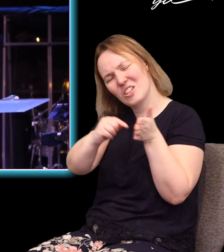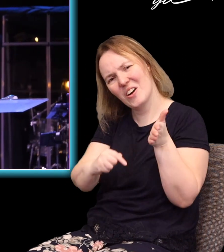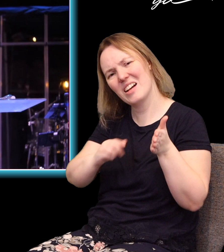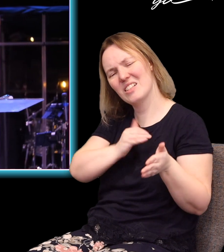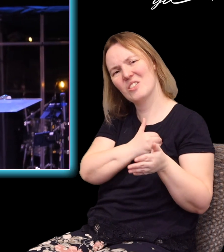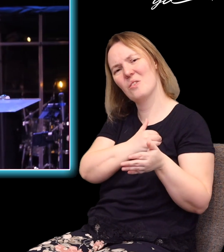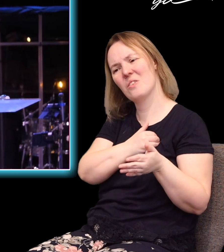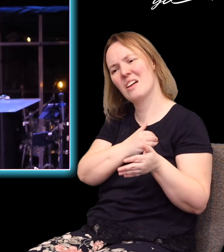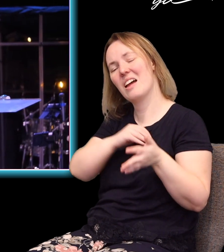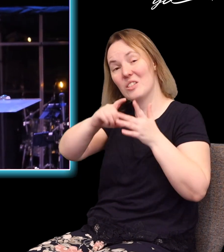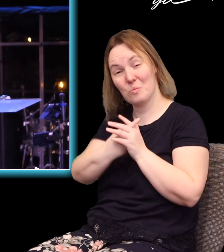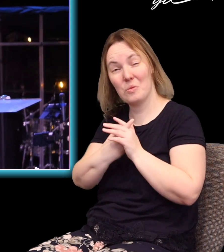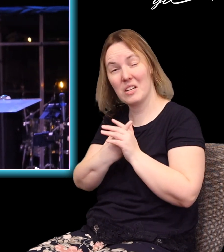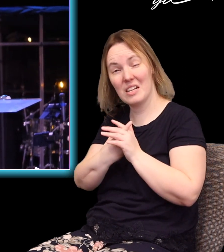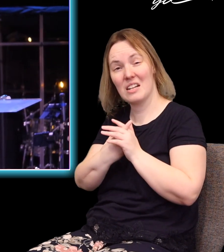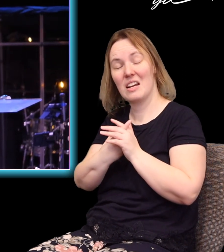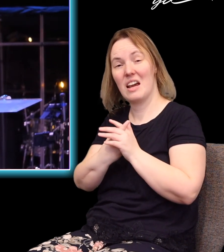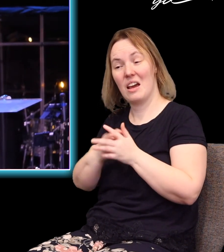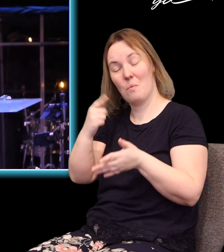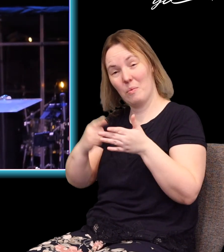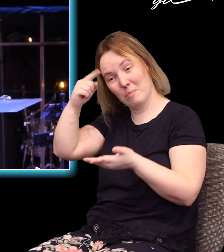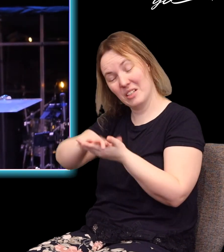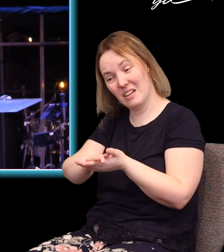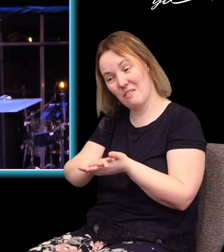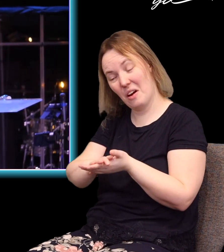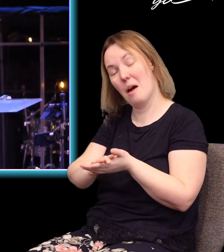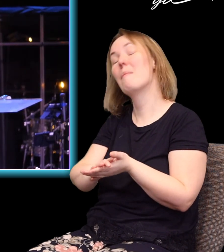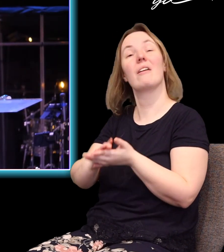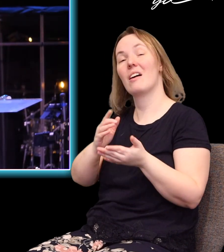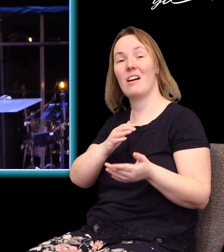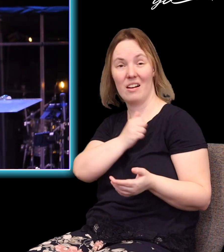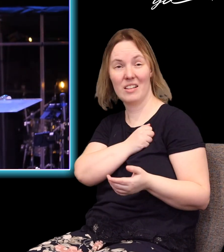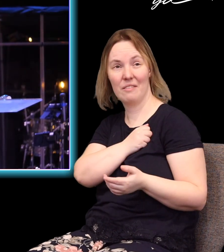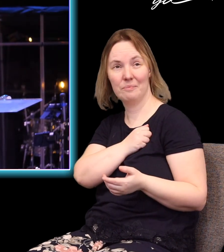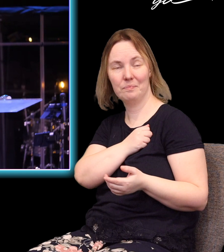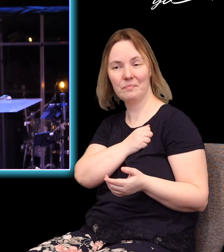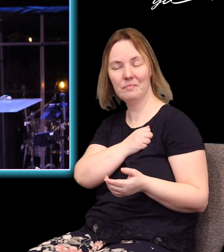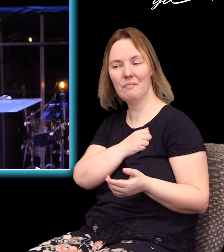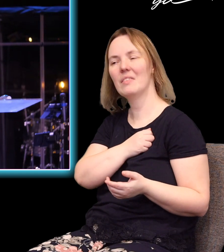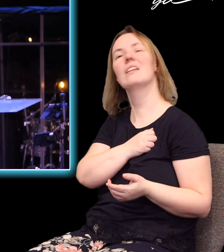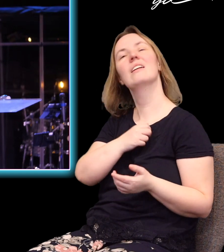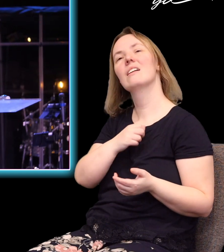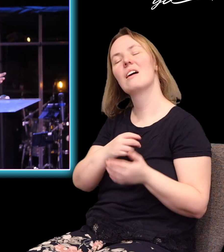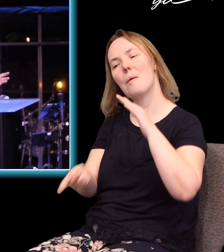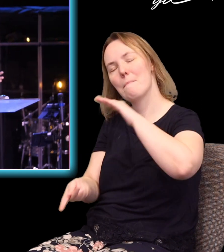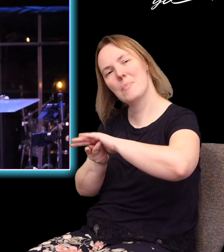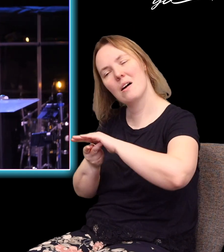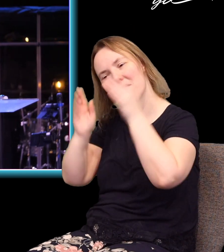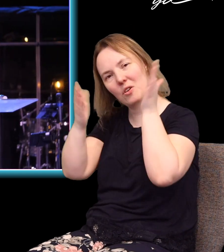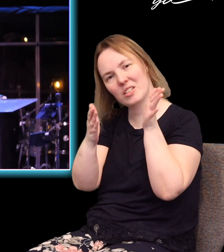we believe about ourselves. Now, in the first few chapters of Ephesians, I won't take time to read them, of course, just want to look at a few verses to start here, but